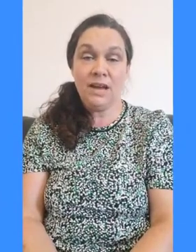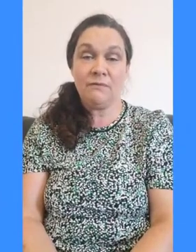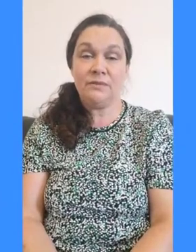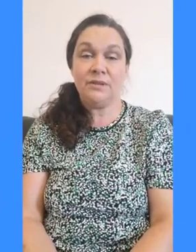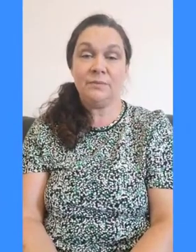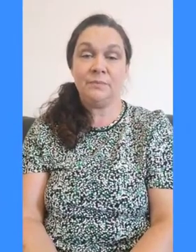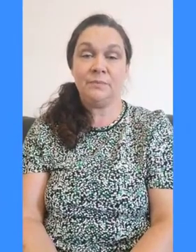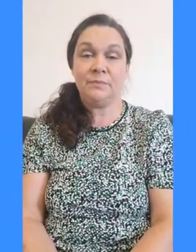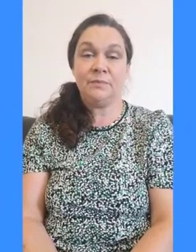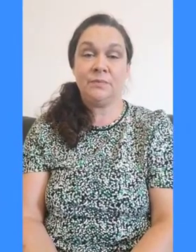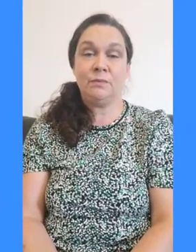round.